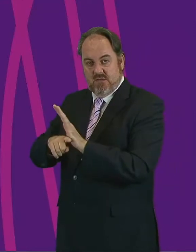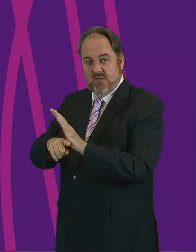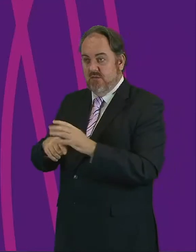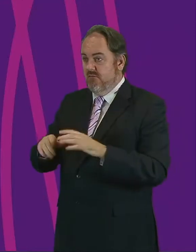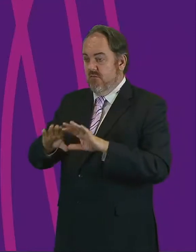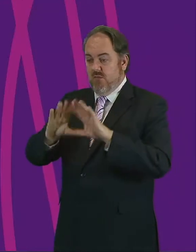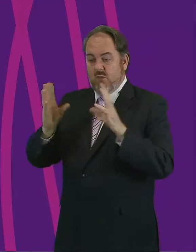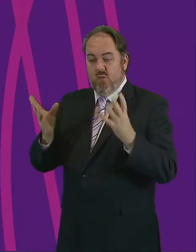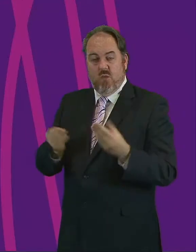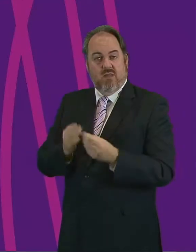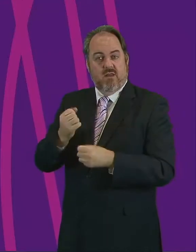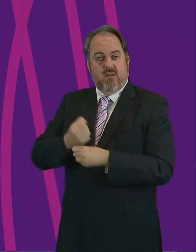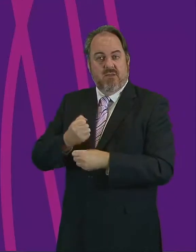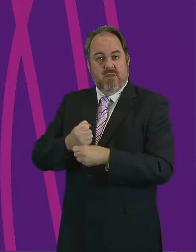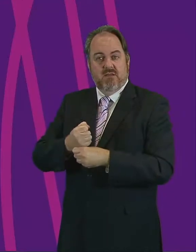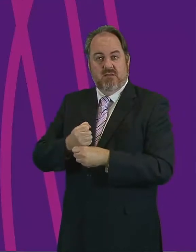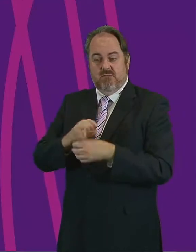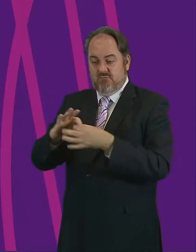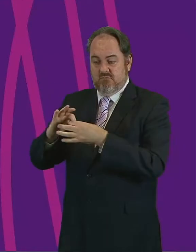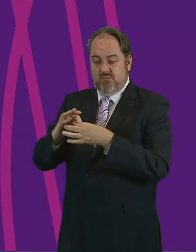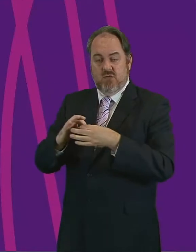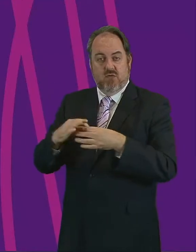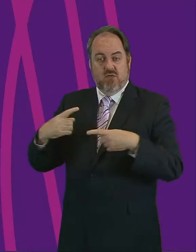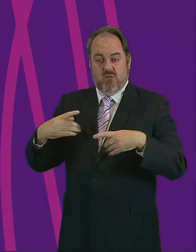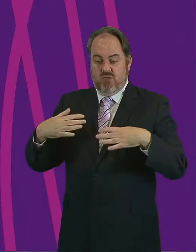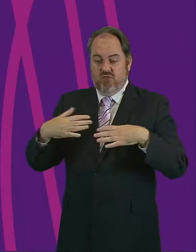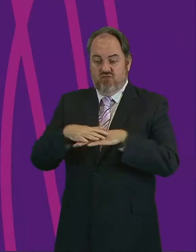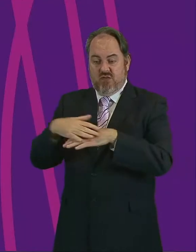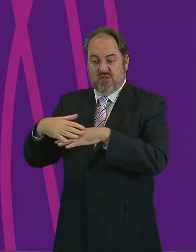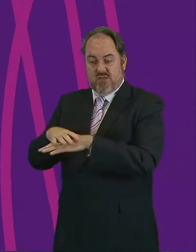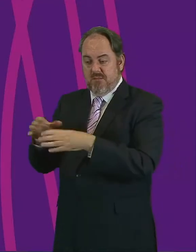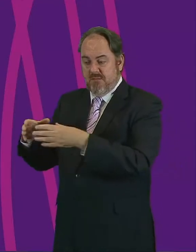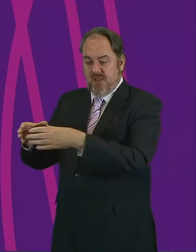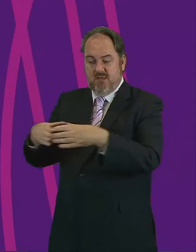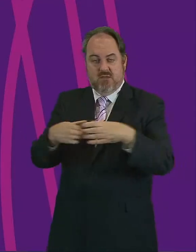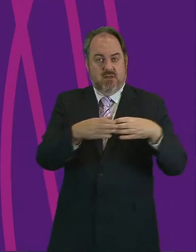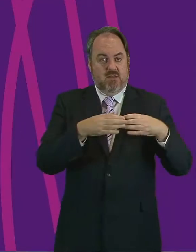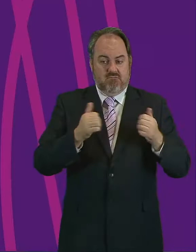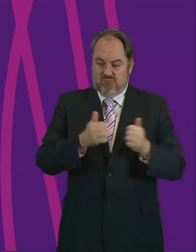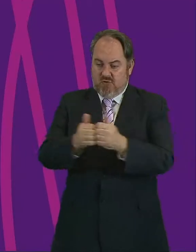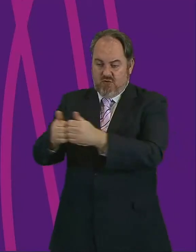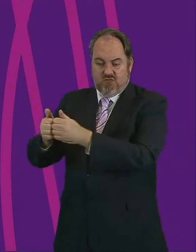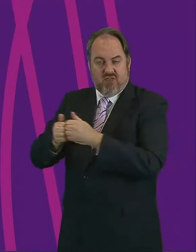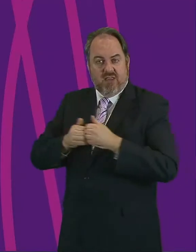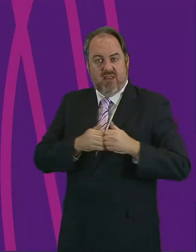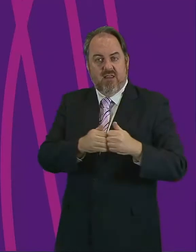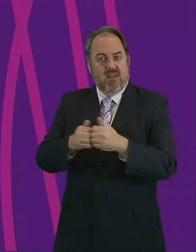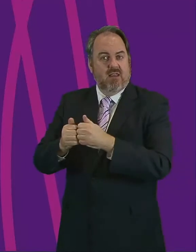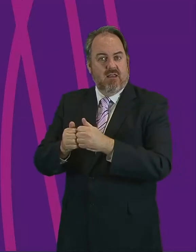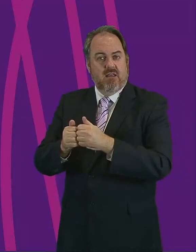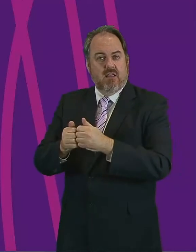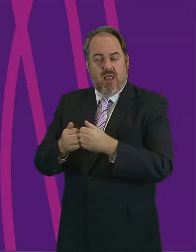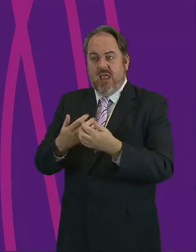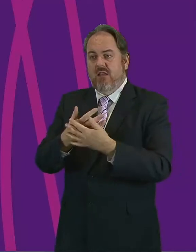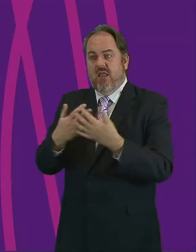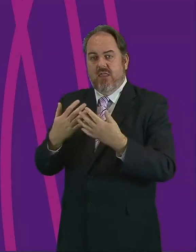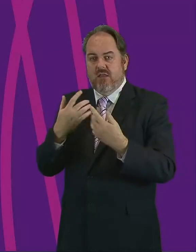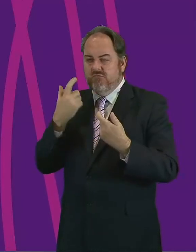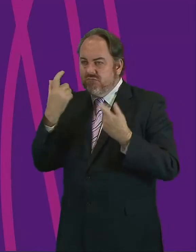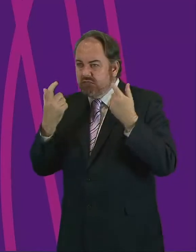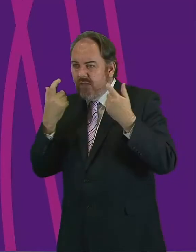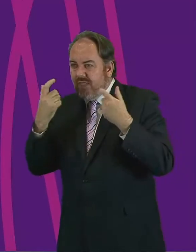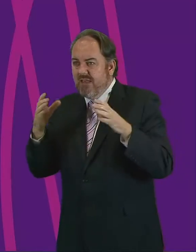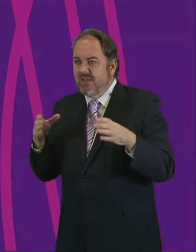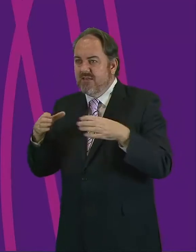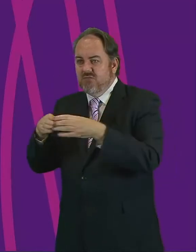has cross-party support, and there's a lot of independent think tanks and commentators that have also expressed their support for something that, as